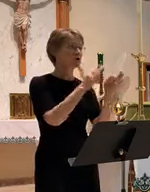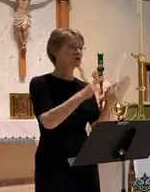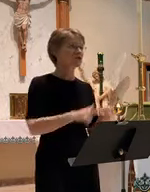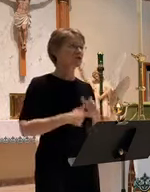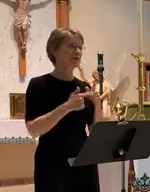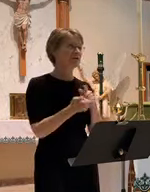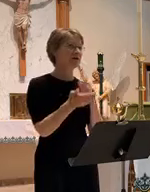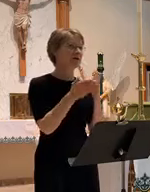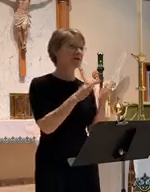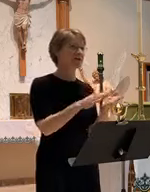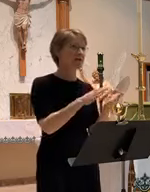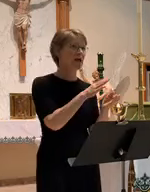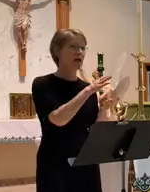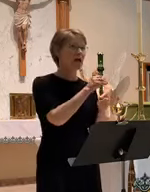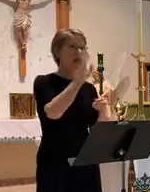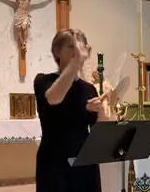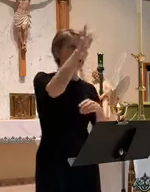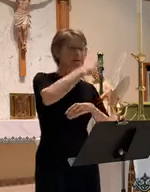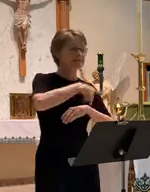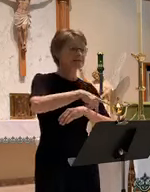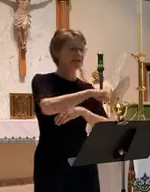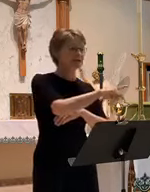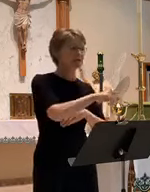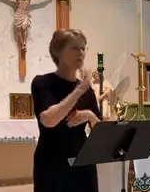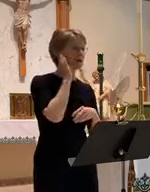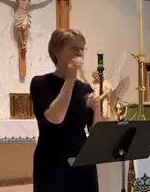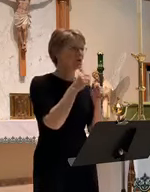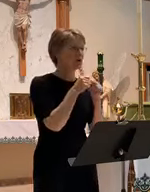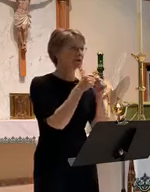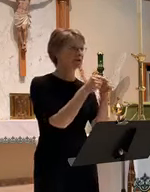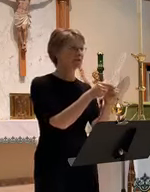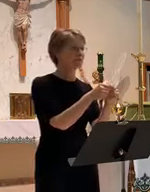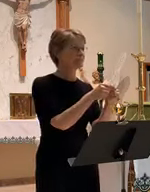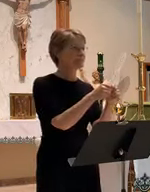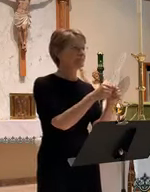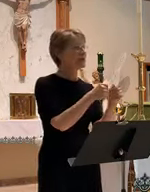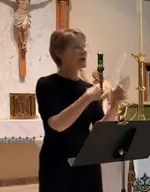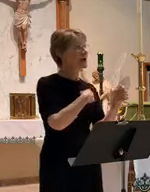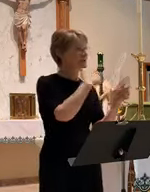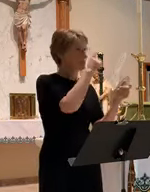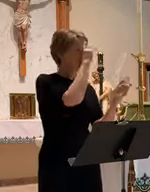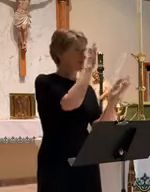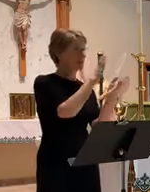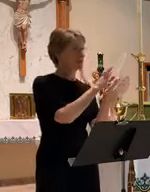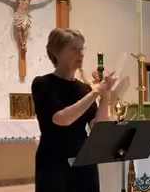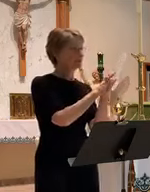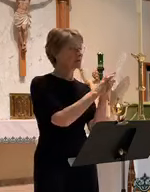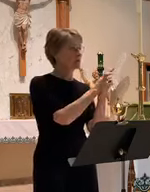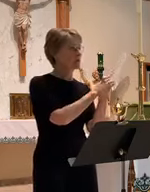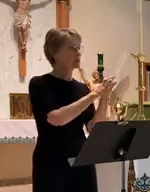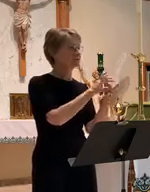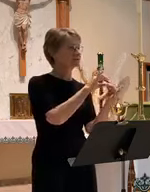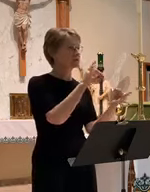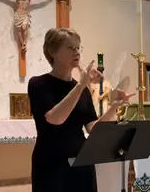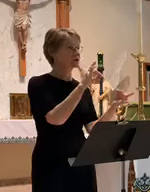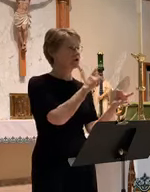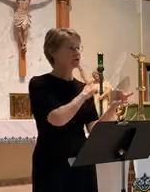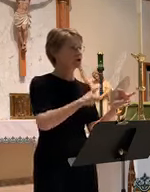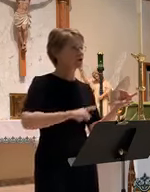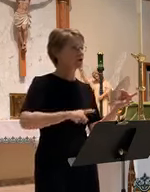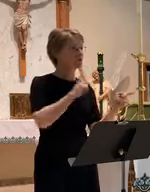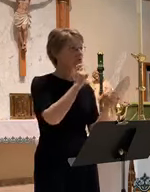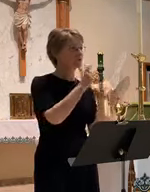to judge the living and the dead, and his kingdom will have no end. I believe in the Holy Spirit, the